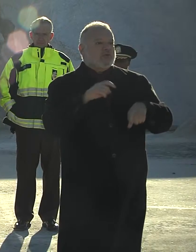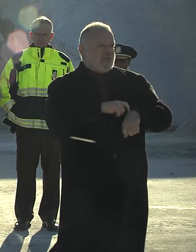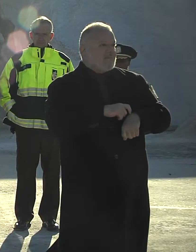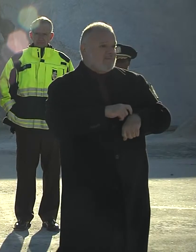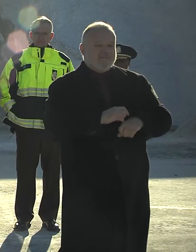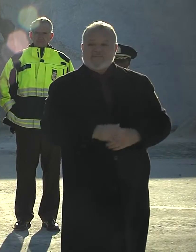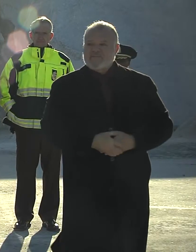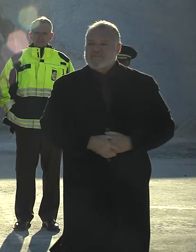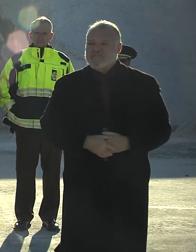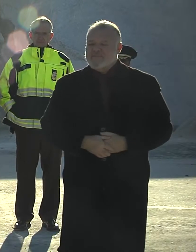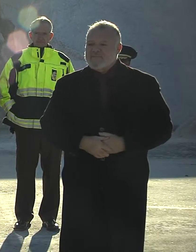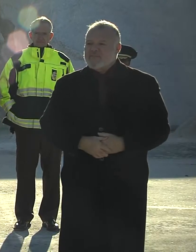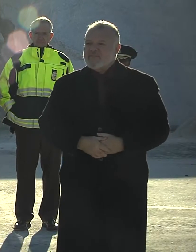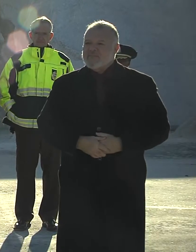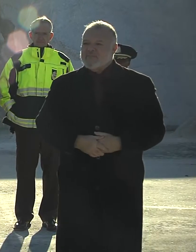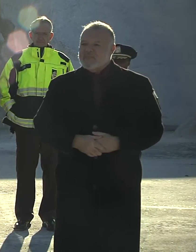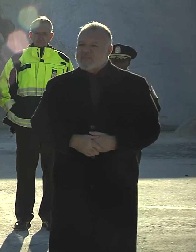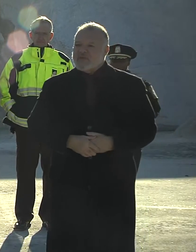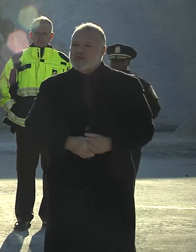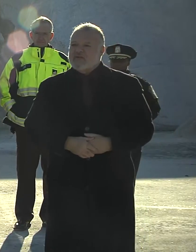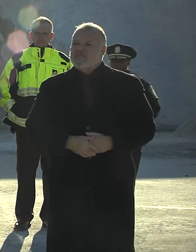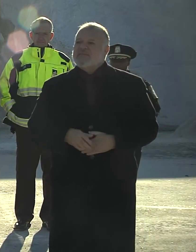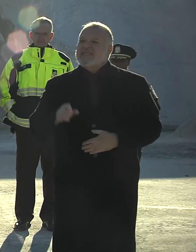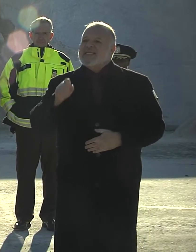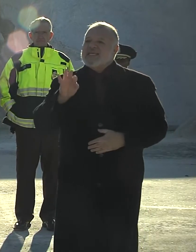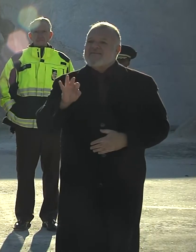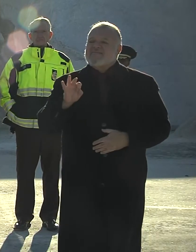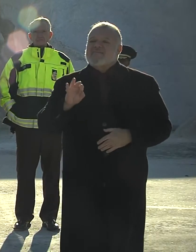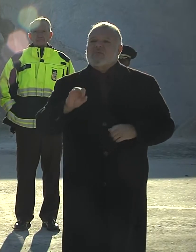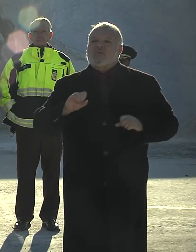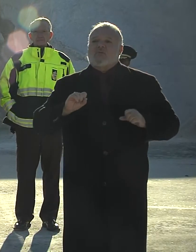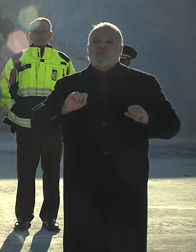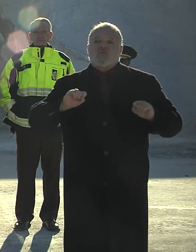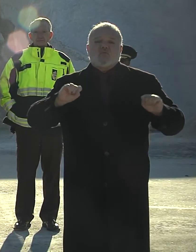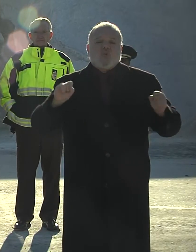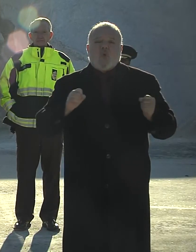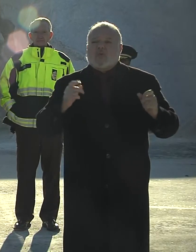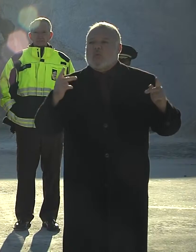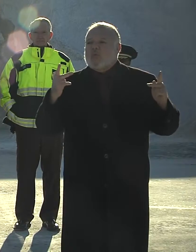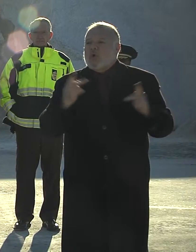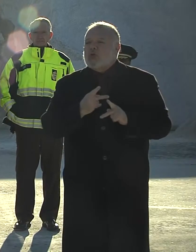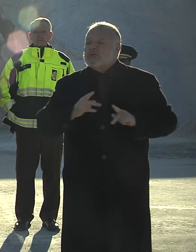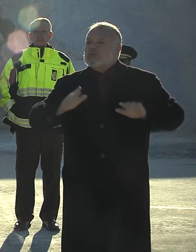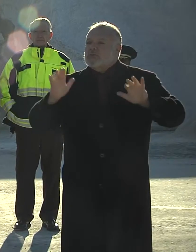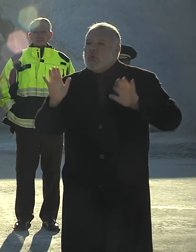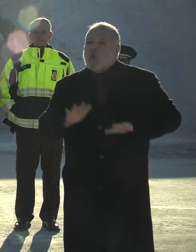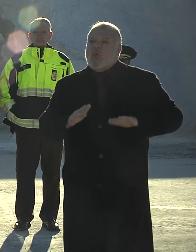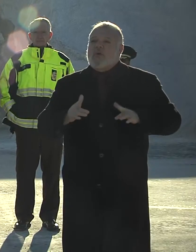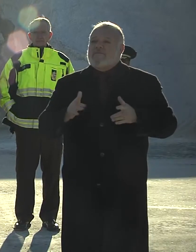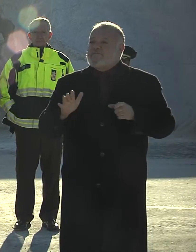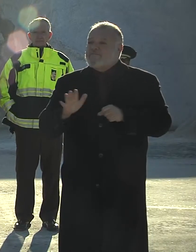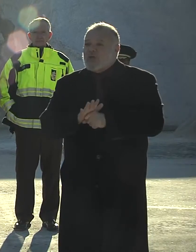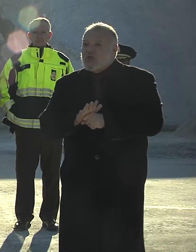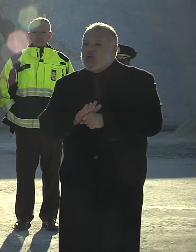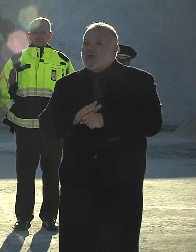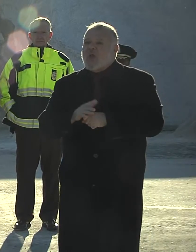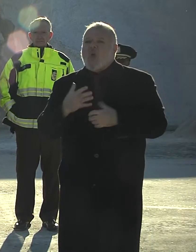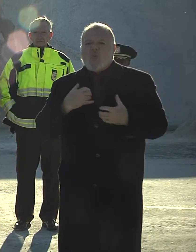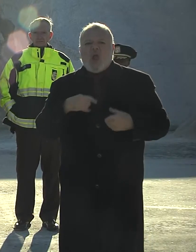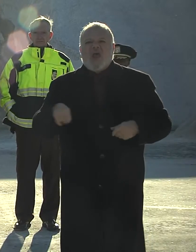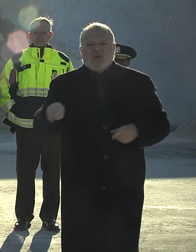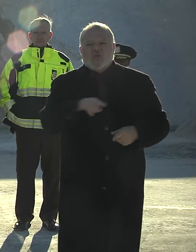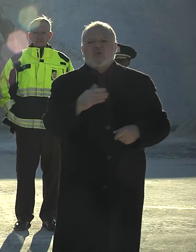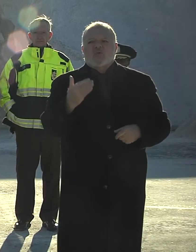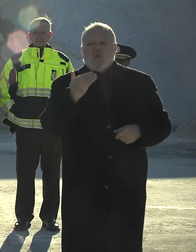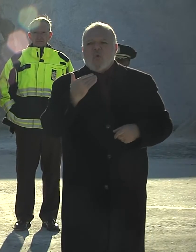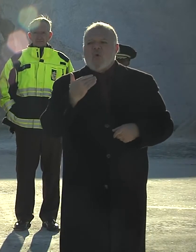adults. On cold and stormy nights, our shelters get full, but we really want the public to know that no one will ever be